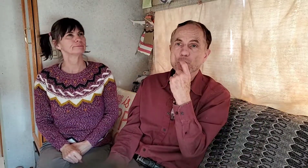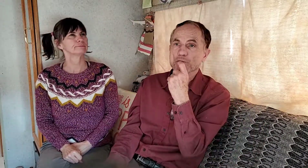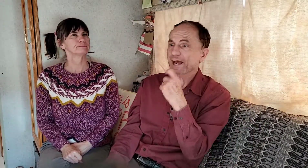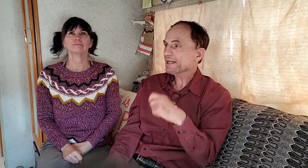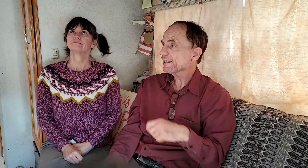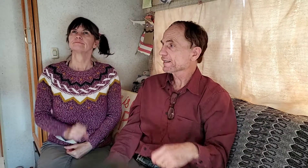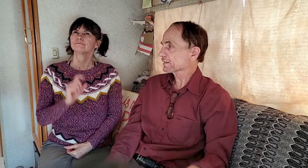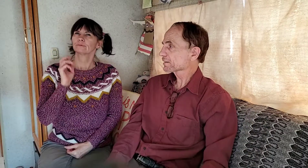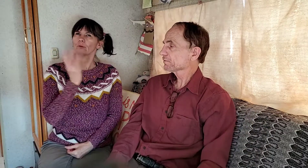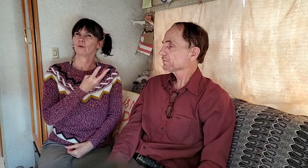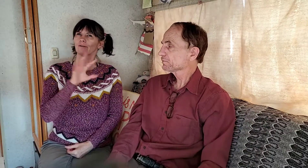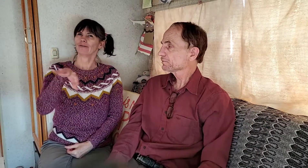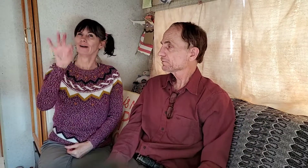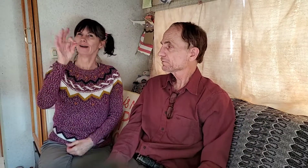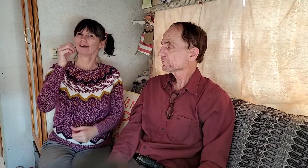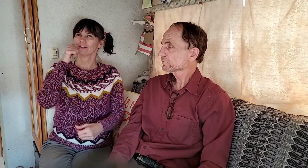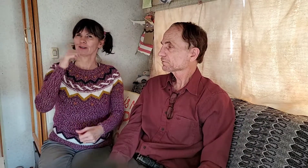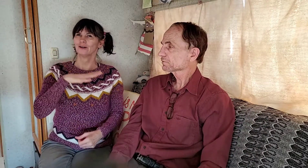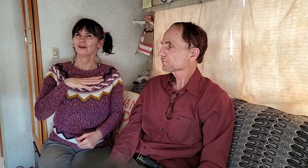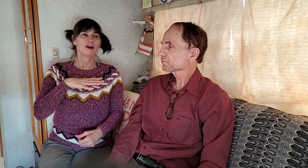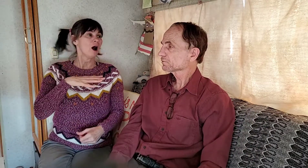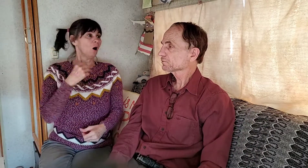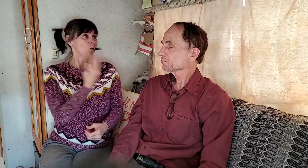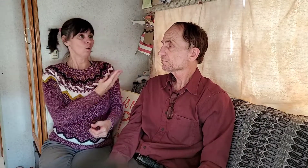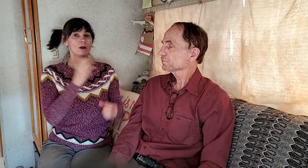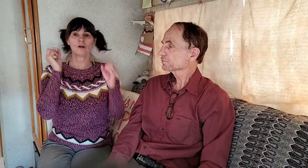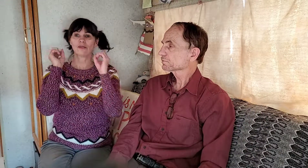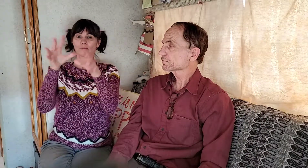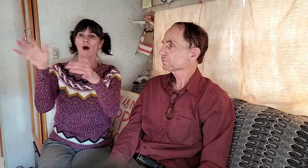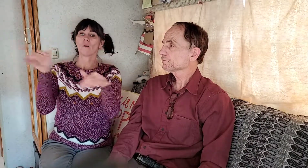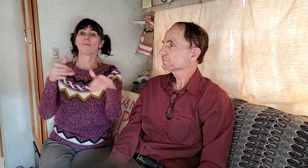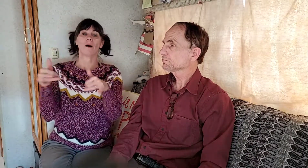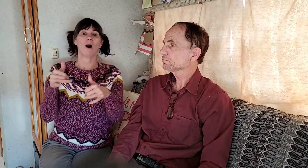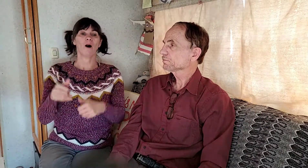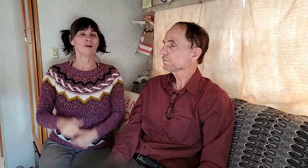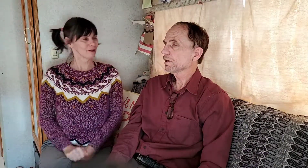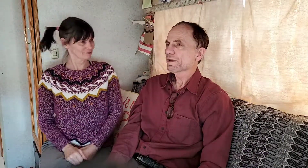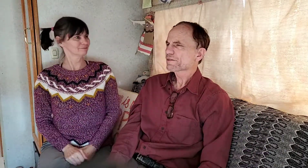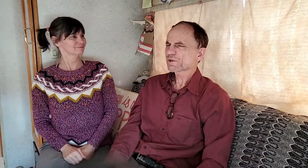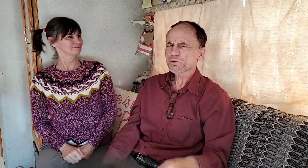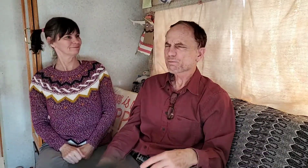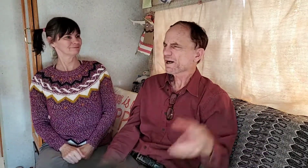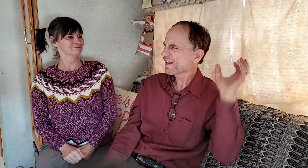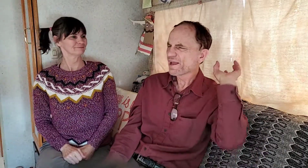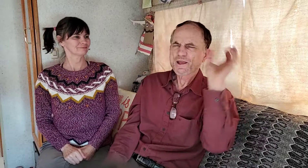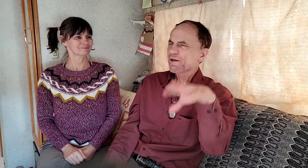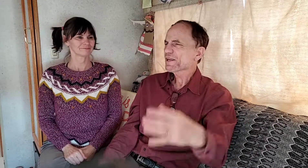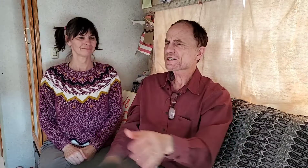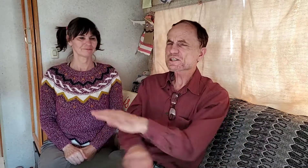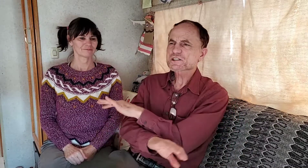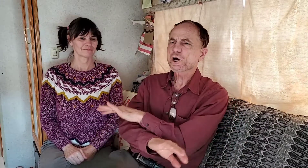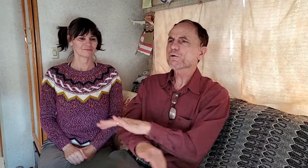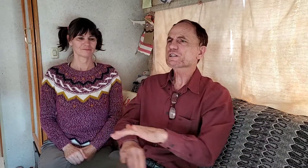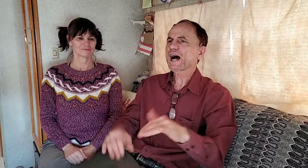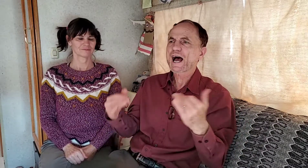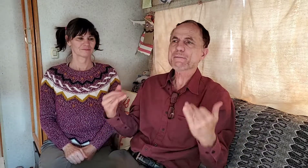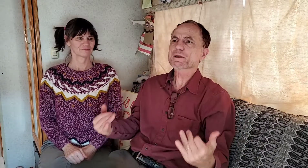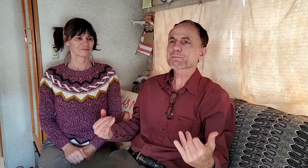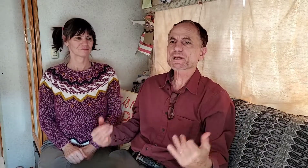that is. We'll find her. We'll throw a ball. This is no time to play